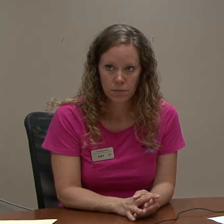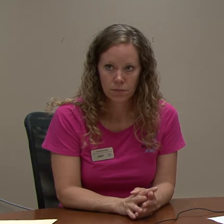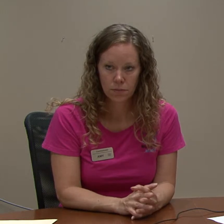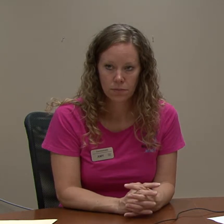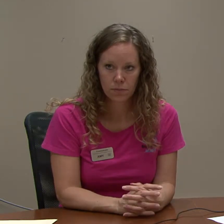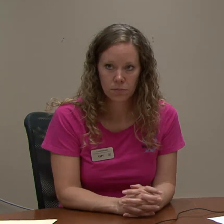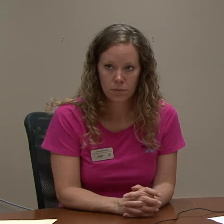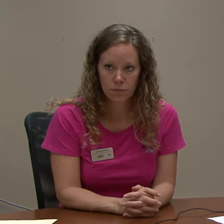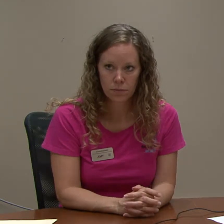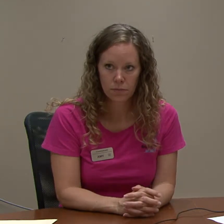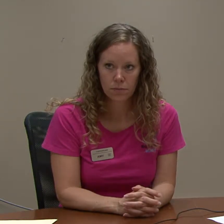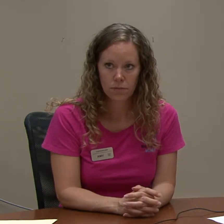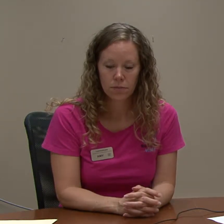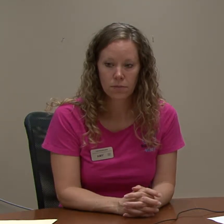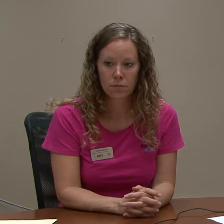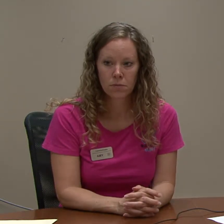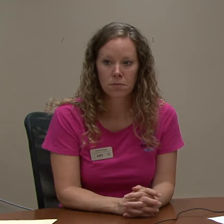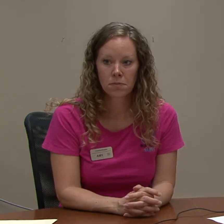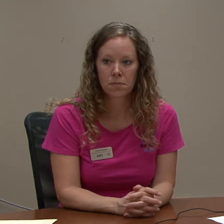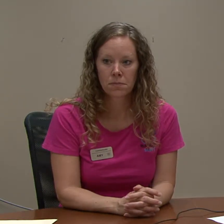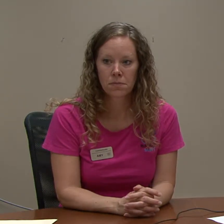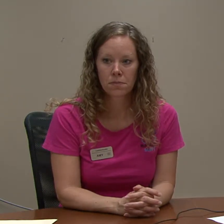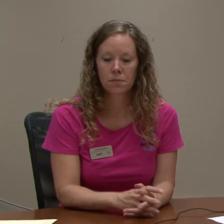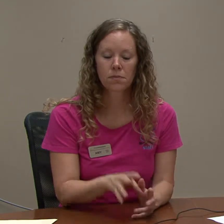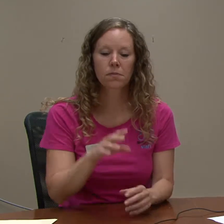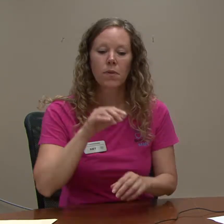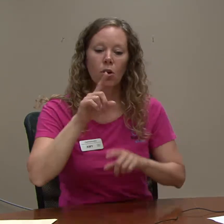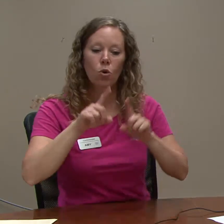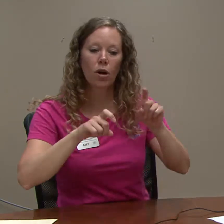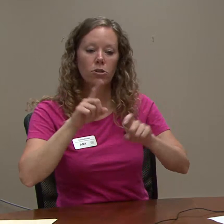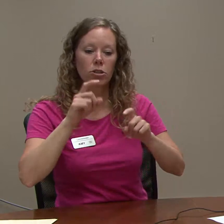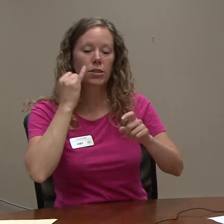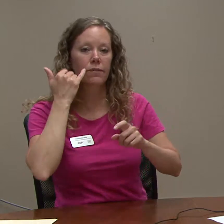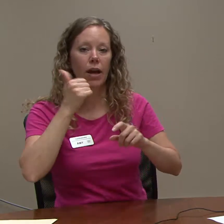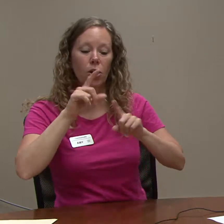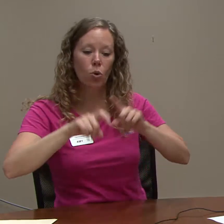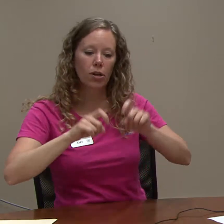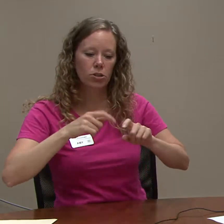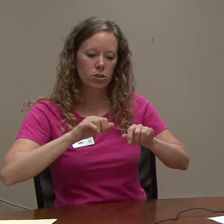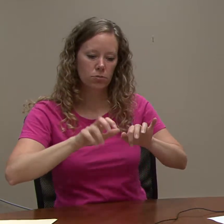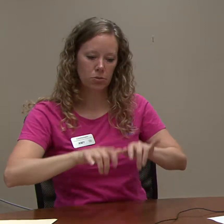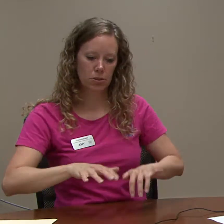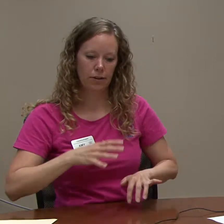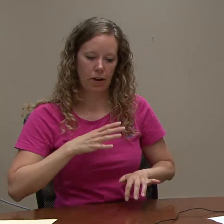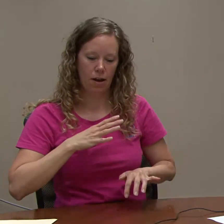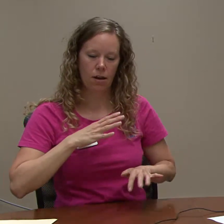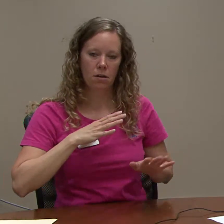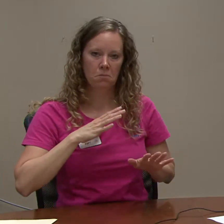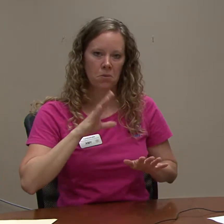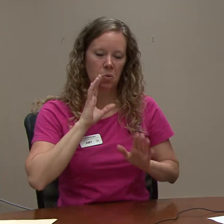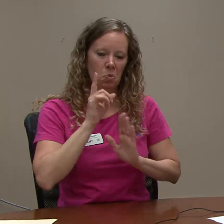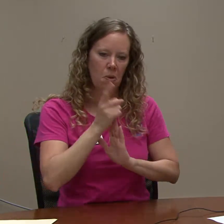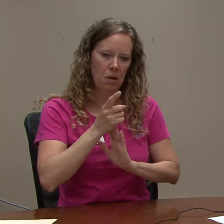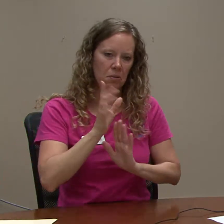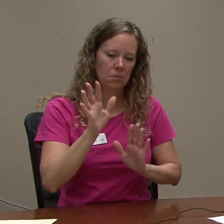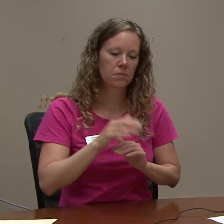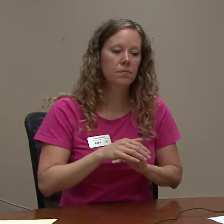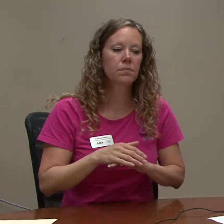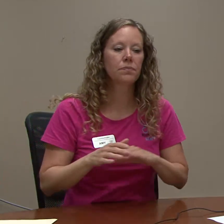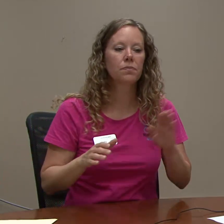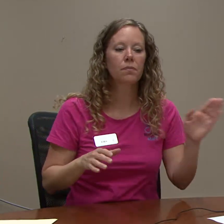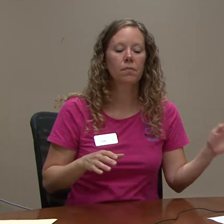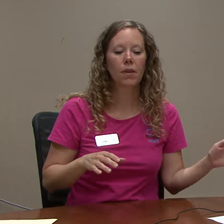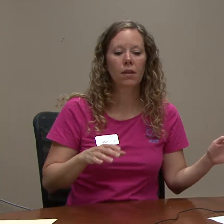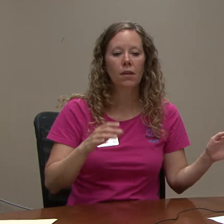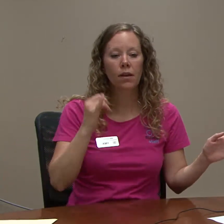We'll keep the questions open for about another minute or so. So someone did ask me a question. They asked if when they